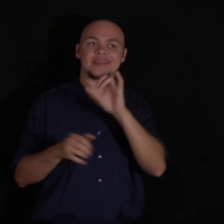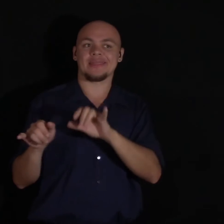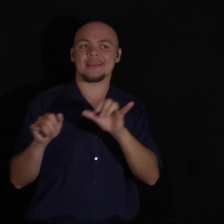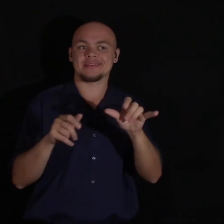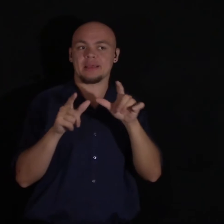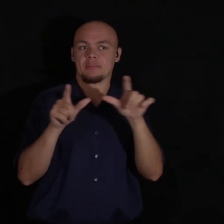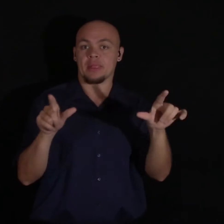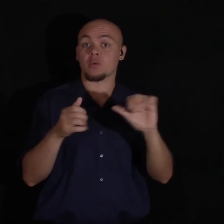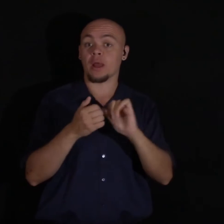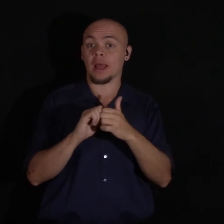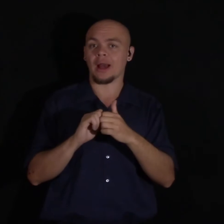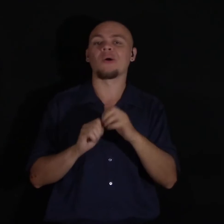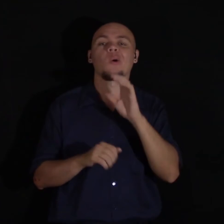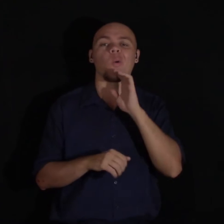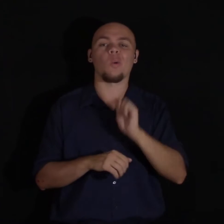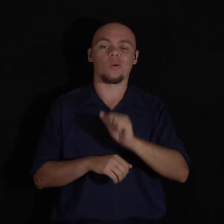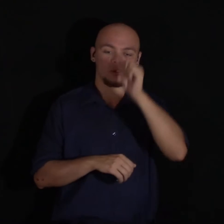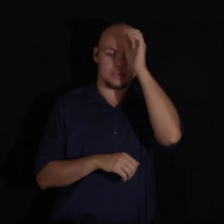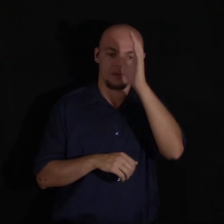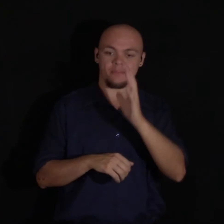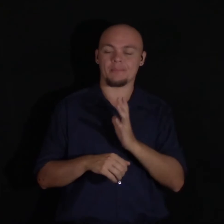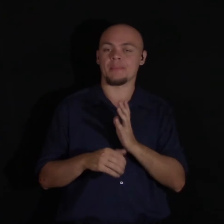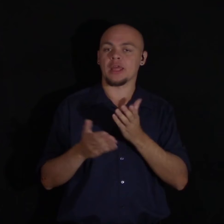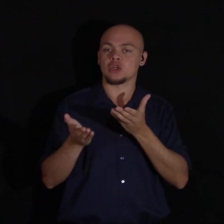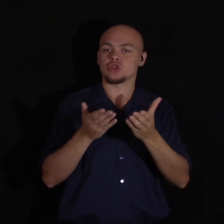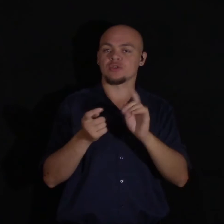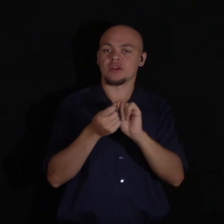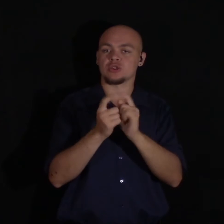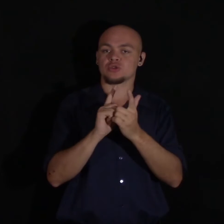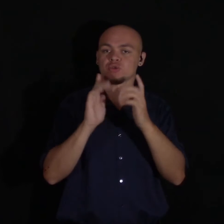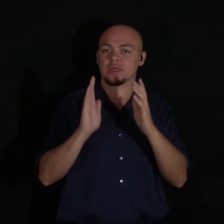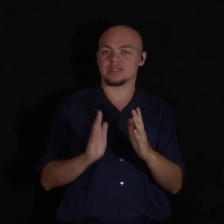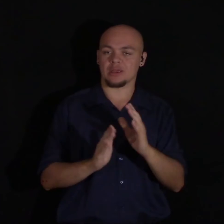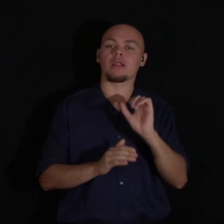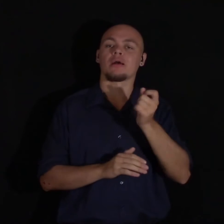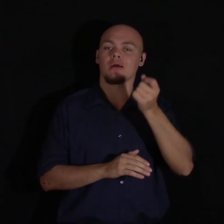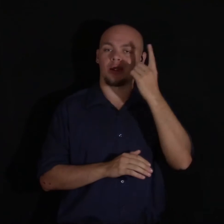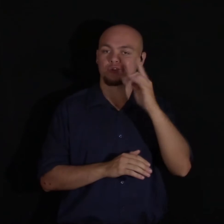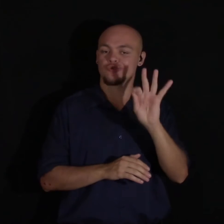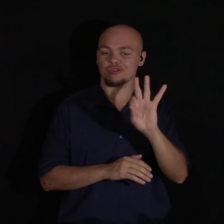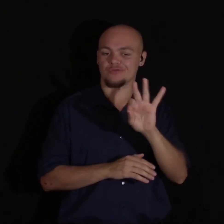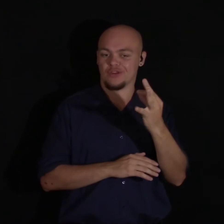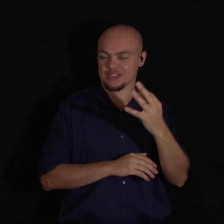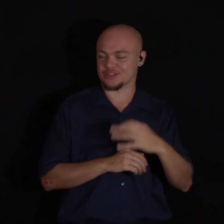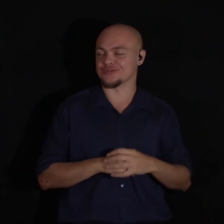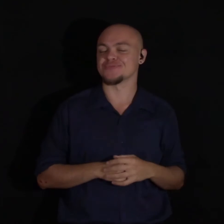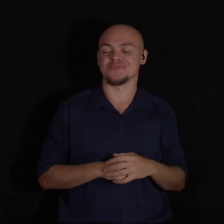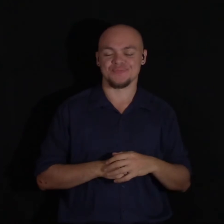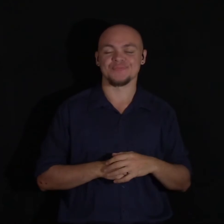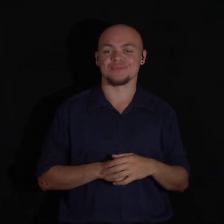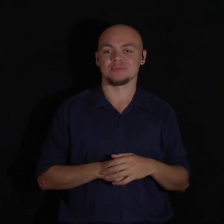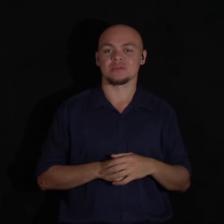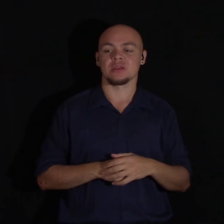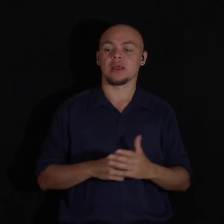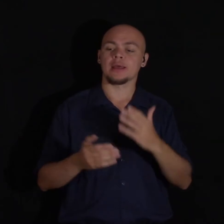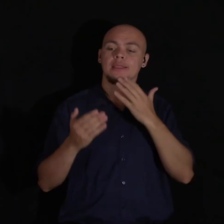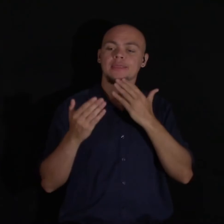of an old man, a servant of her father, who understood French. She thanked him in the most ardent terms for